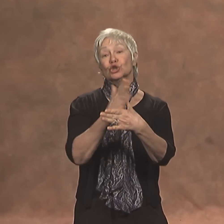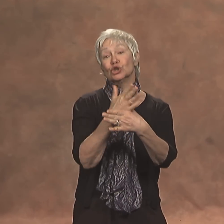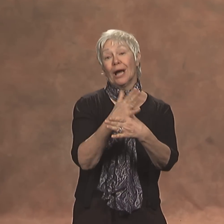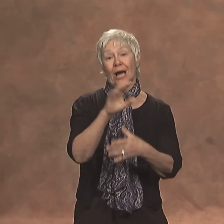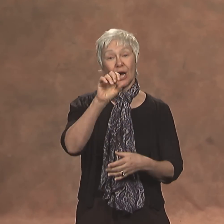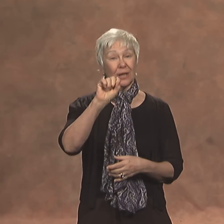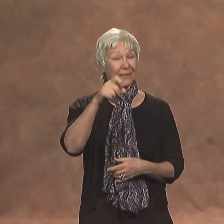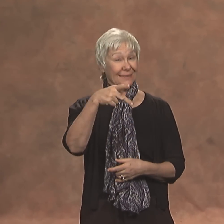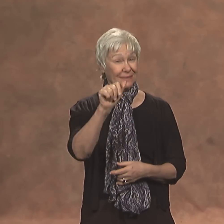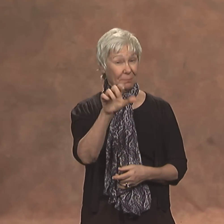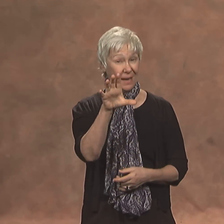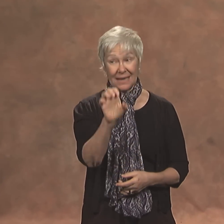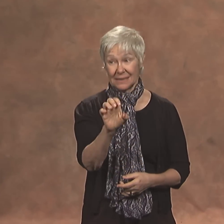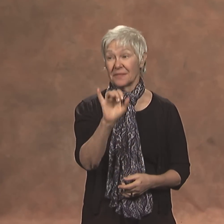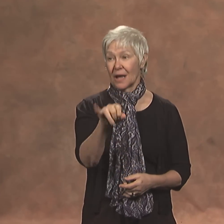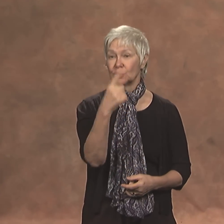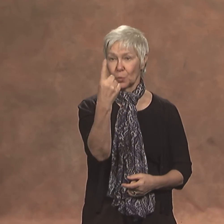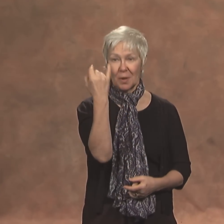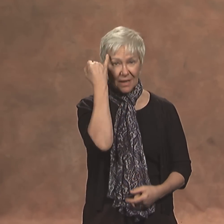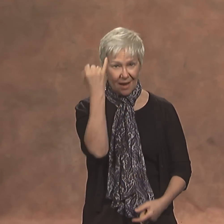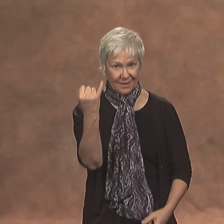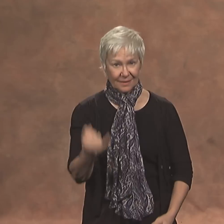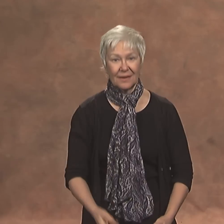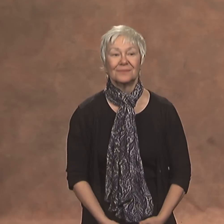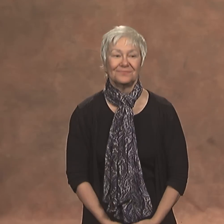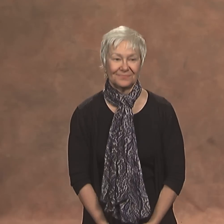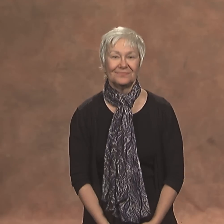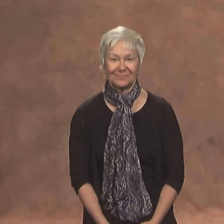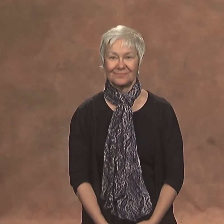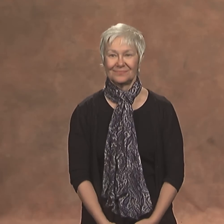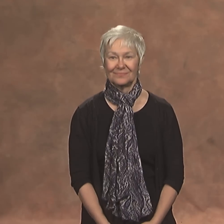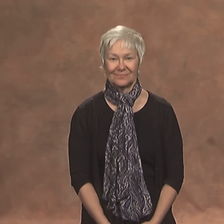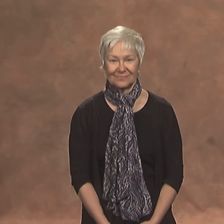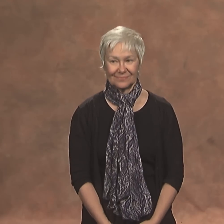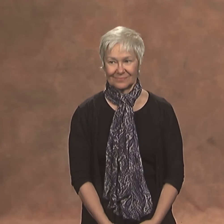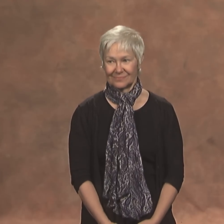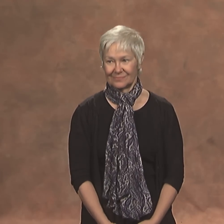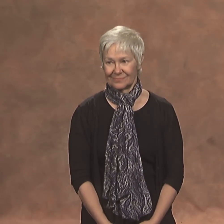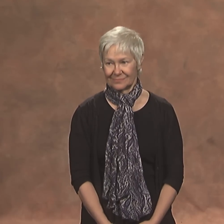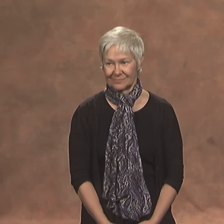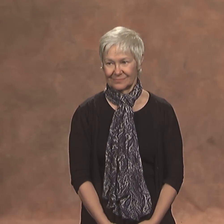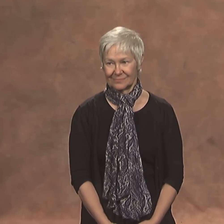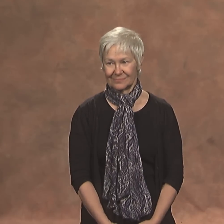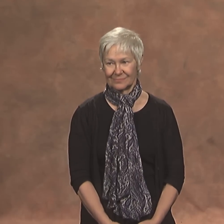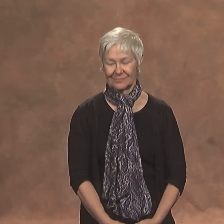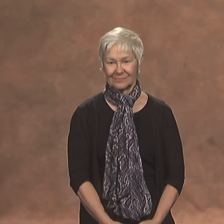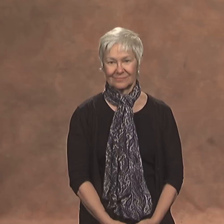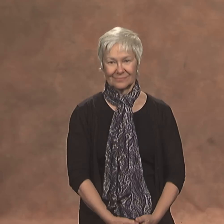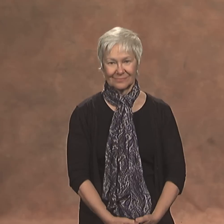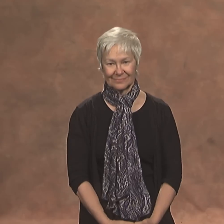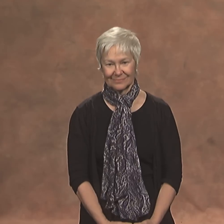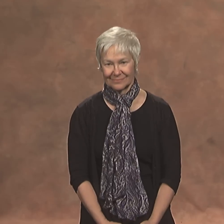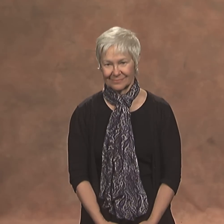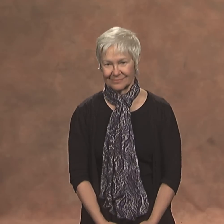actually sharing space at the front of the room with the instructor so that you're in close proximity to the instructor and the